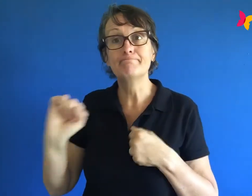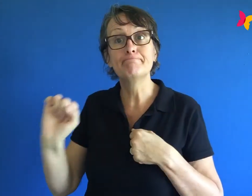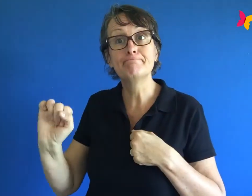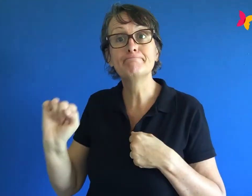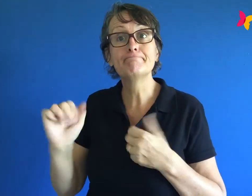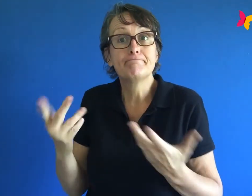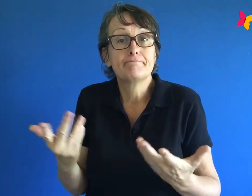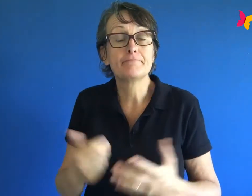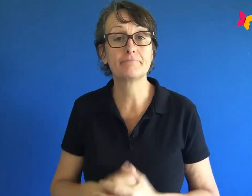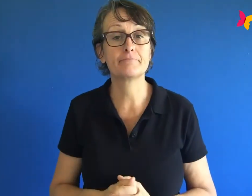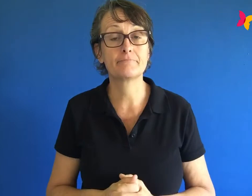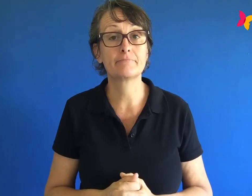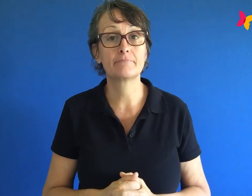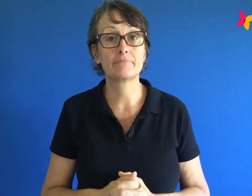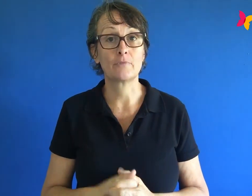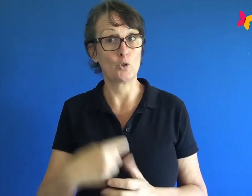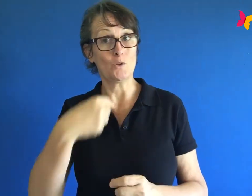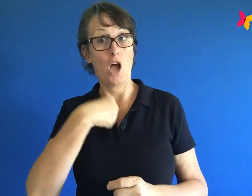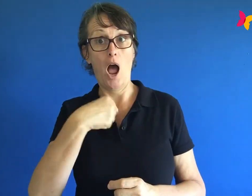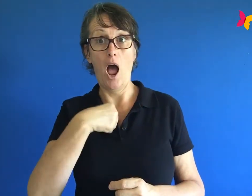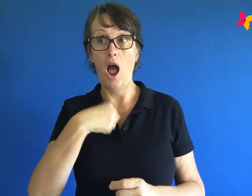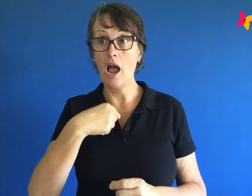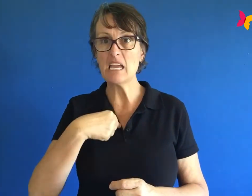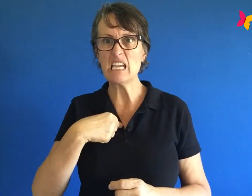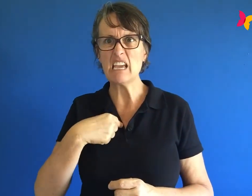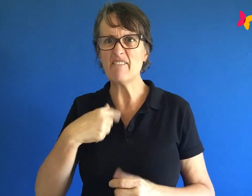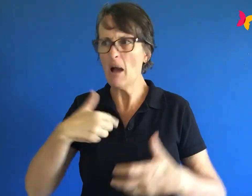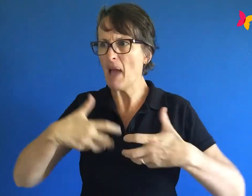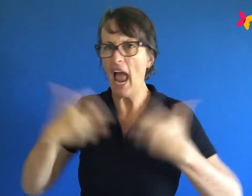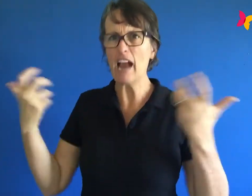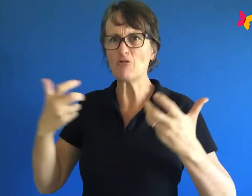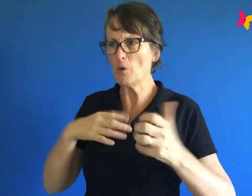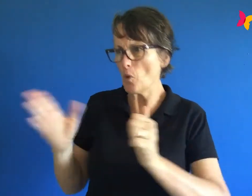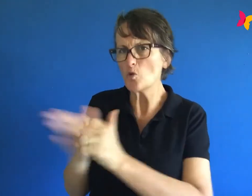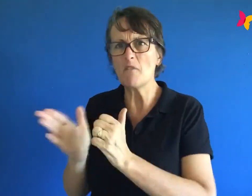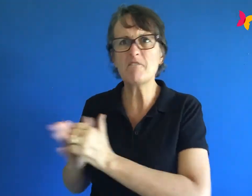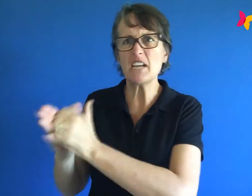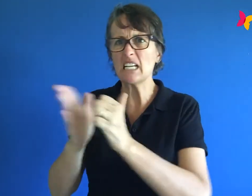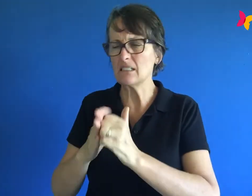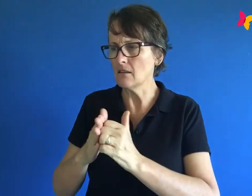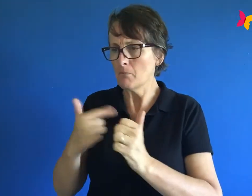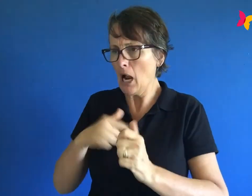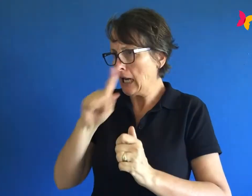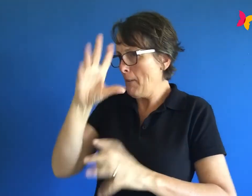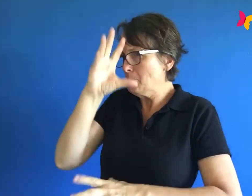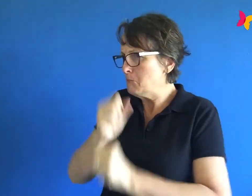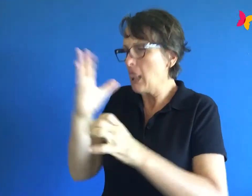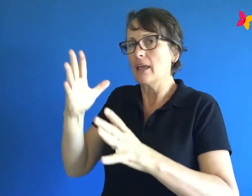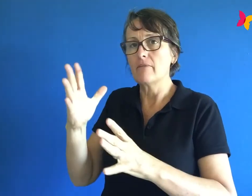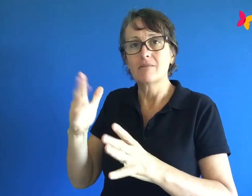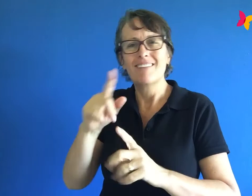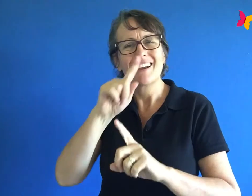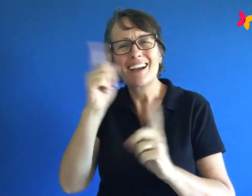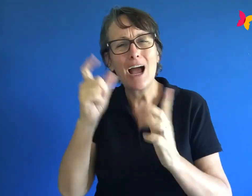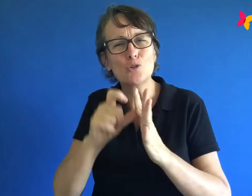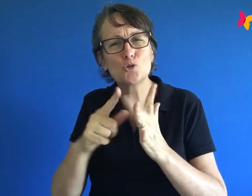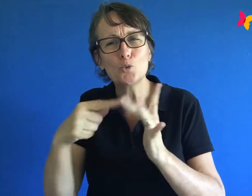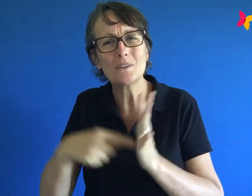It was me kicking and screaming against the unrealness of it all. But James's journey